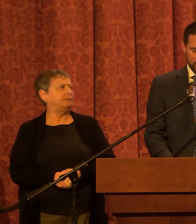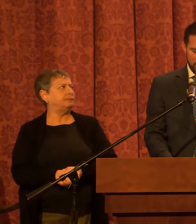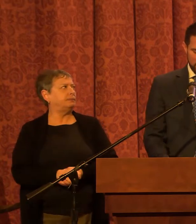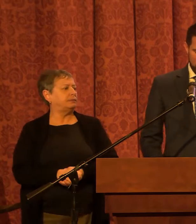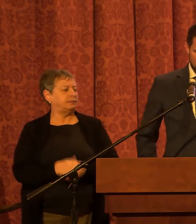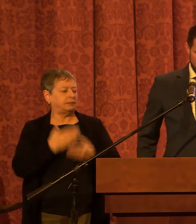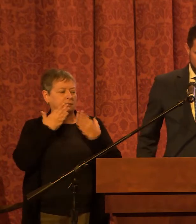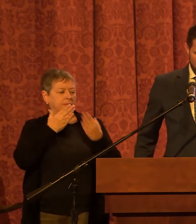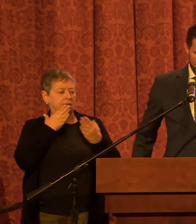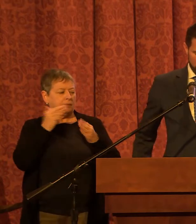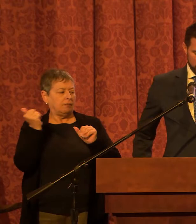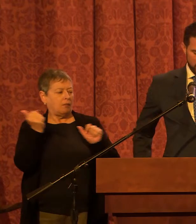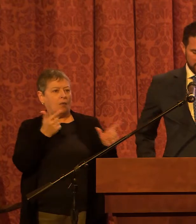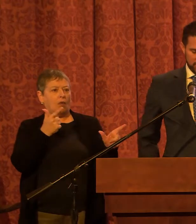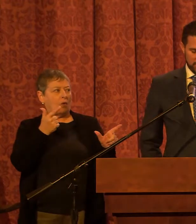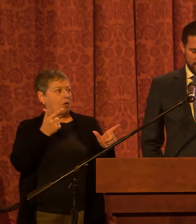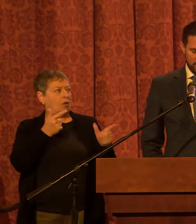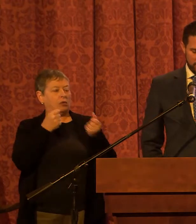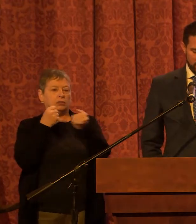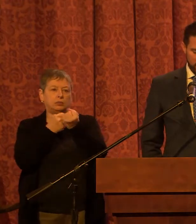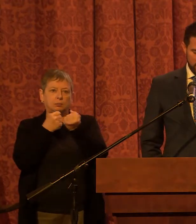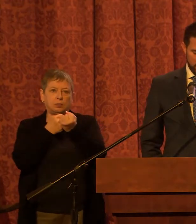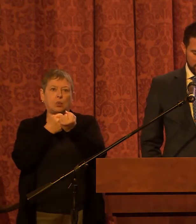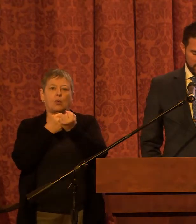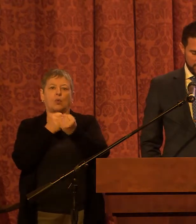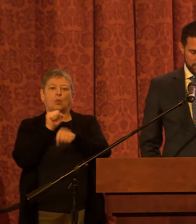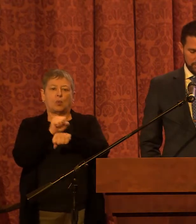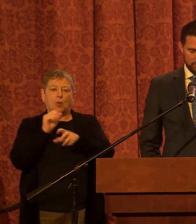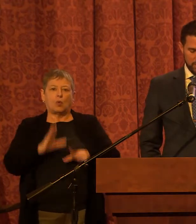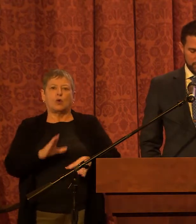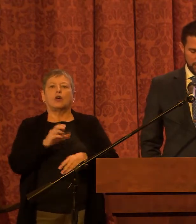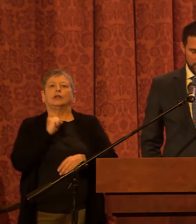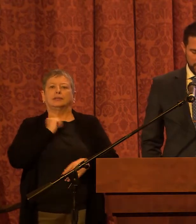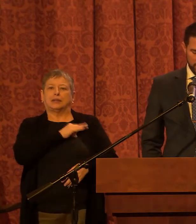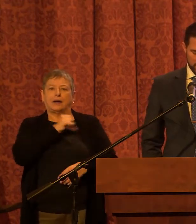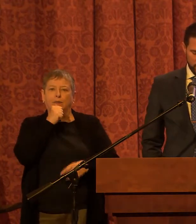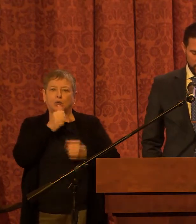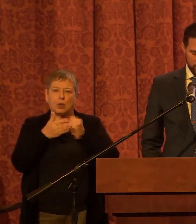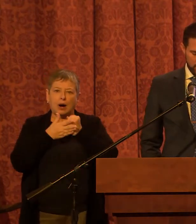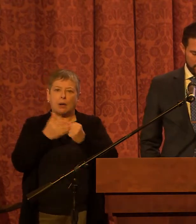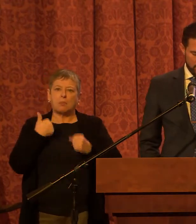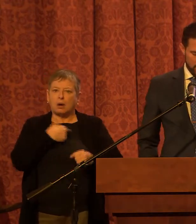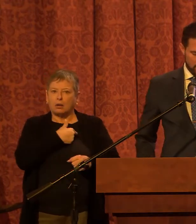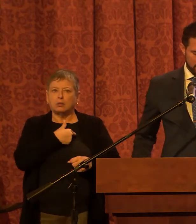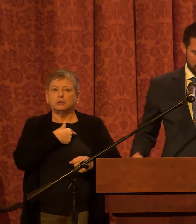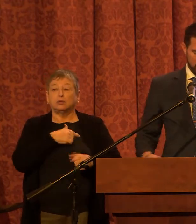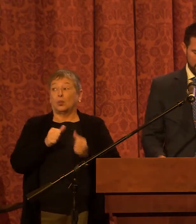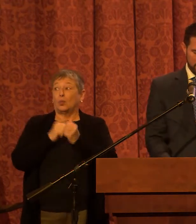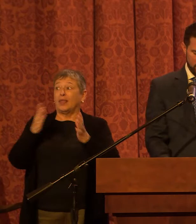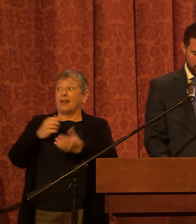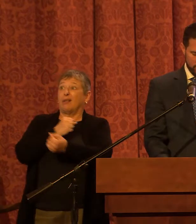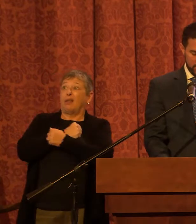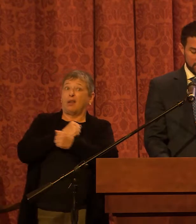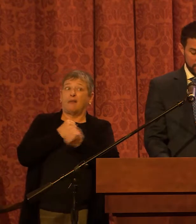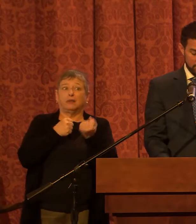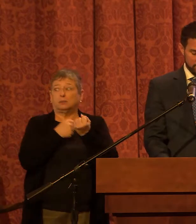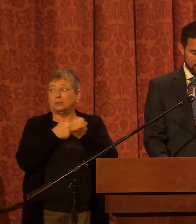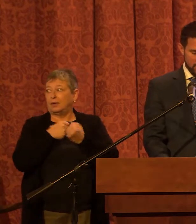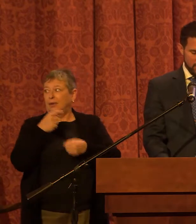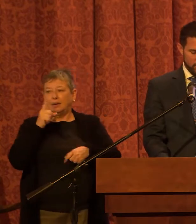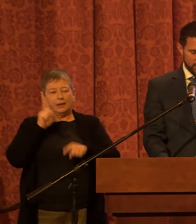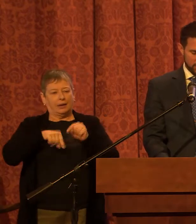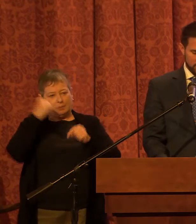So thank you to all the direct support workers, nurses, and staff who've helped out over the years. Without their love and support, I don't know how we could have made it through each